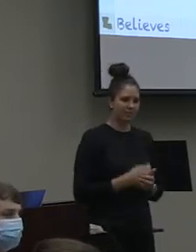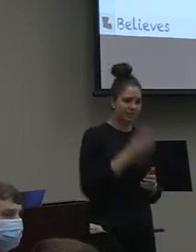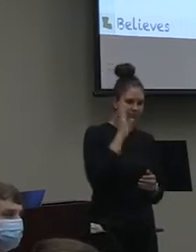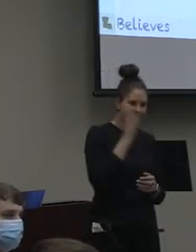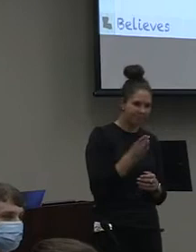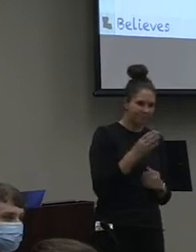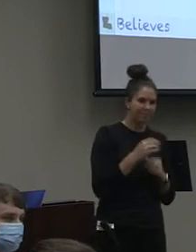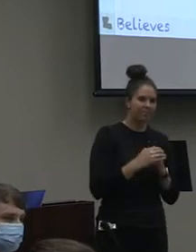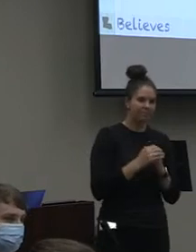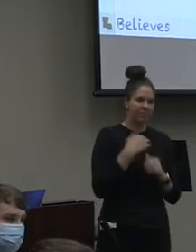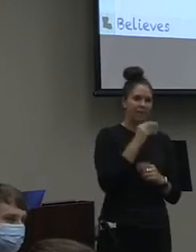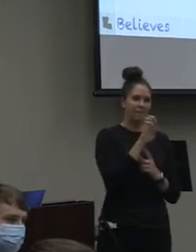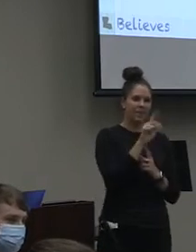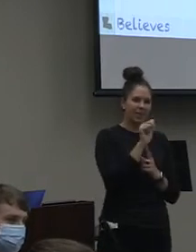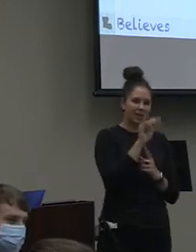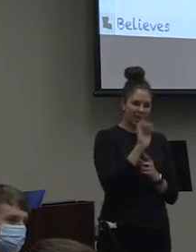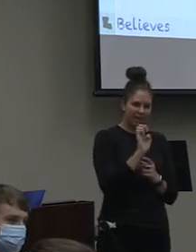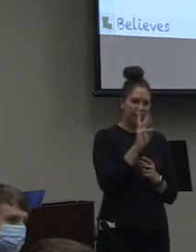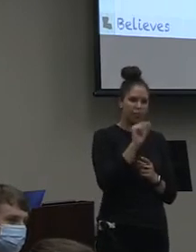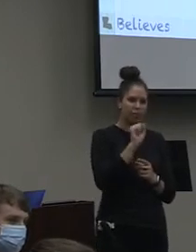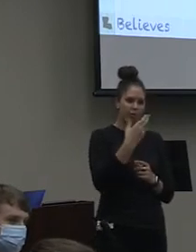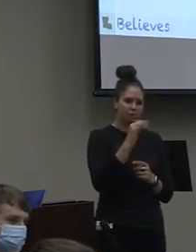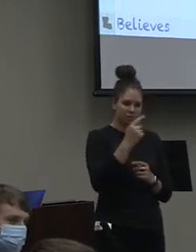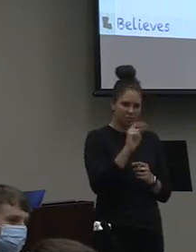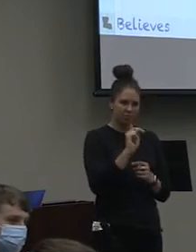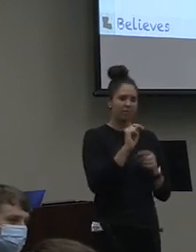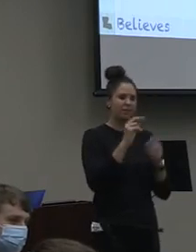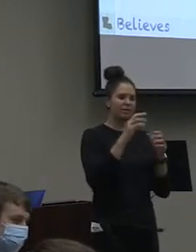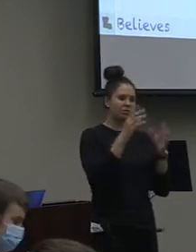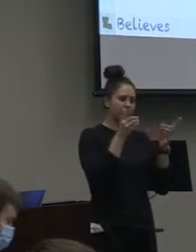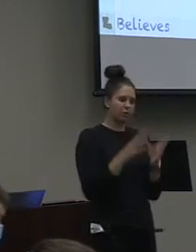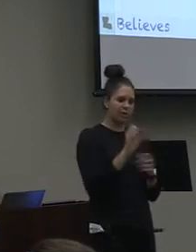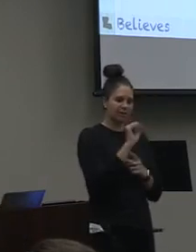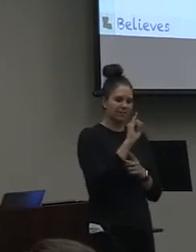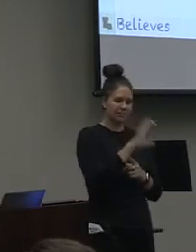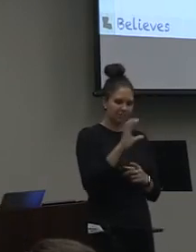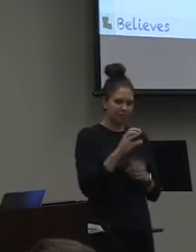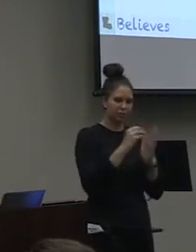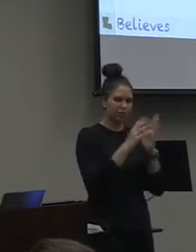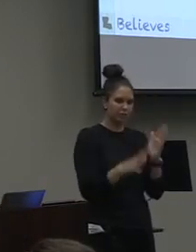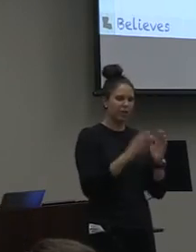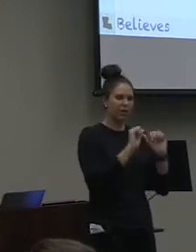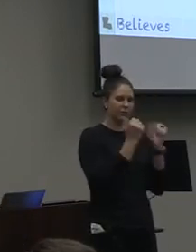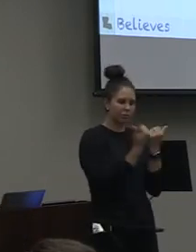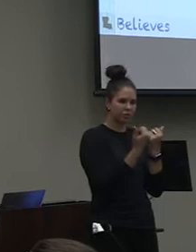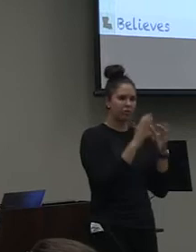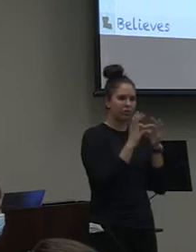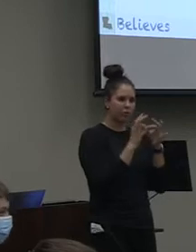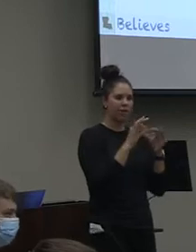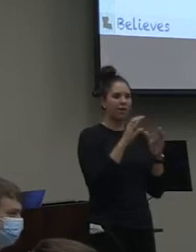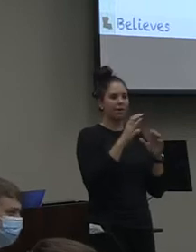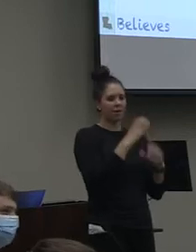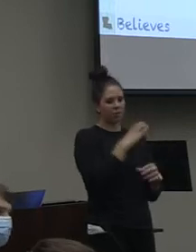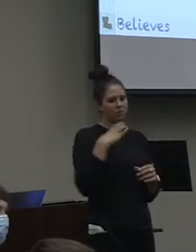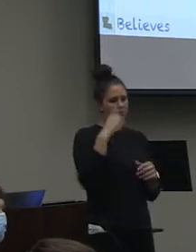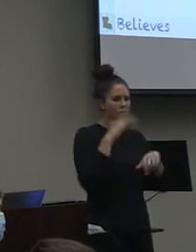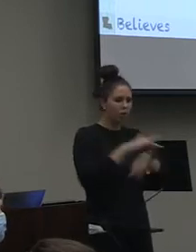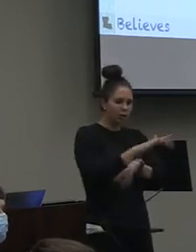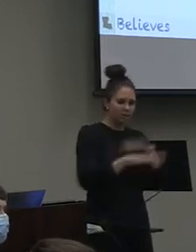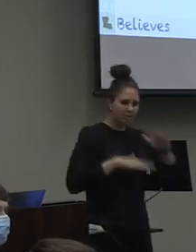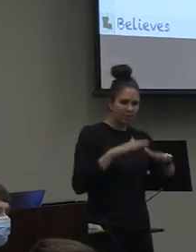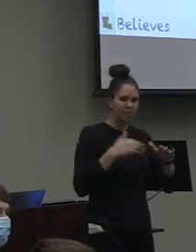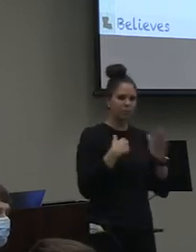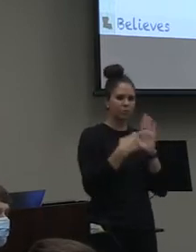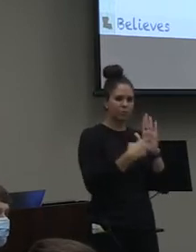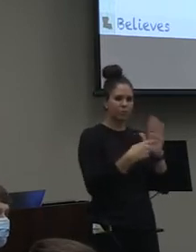Good afternoon, I'm Melanie Washington. I'm the director of the SICC, State Interagency Coordinating Council for Early Steps, and I'm representing